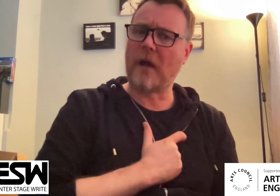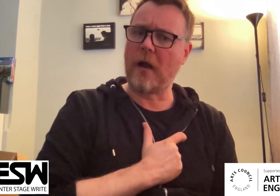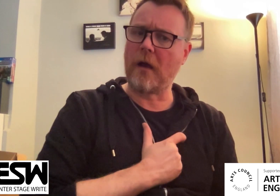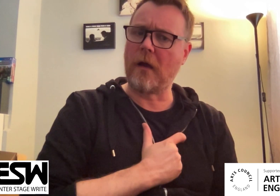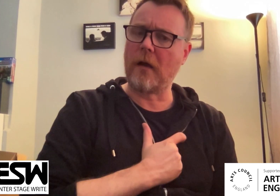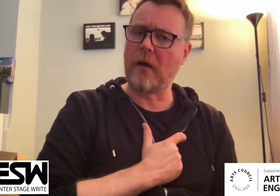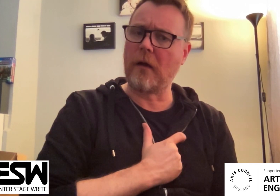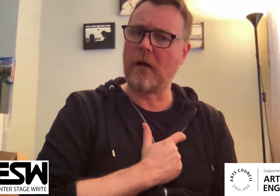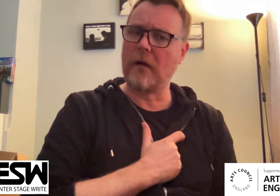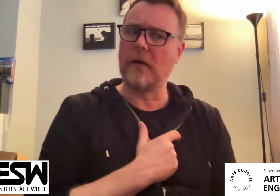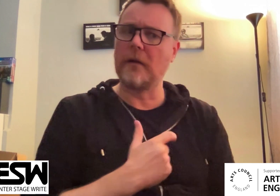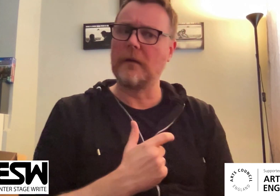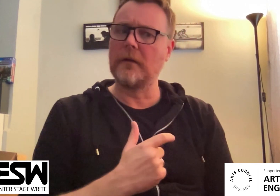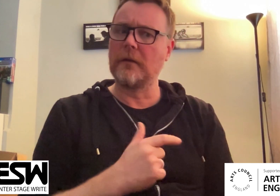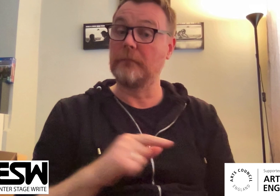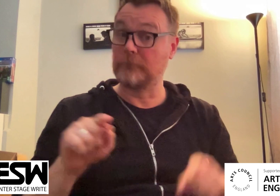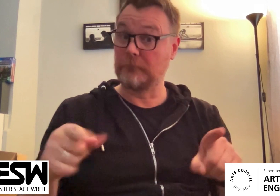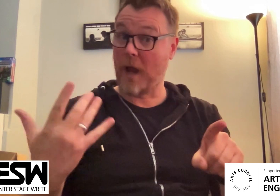love films which have strong characters.